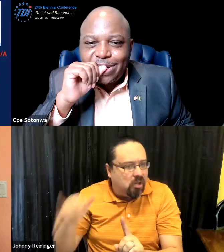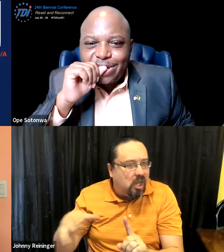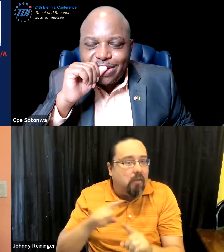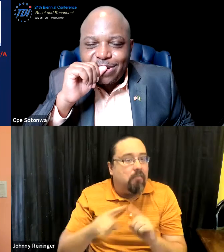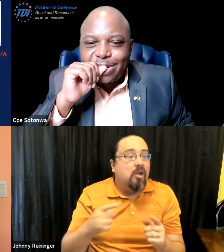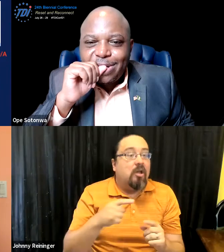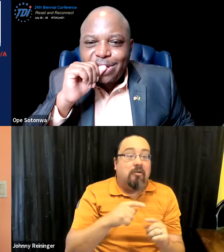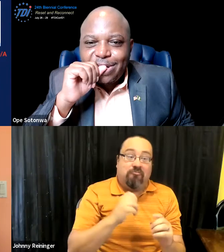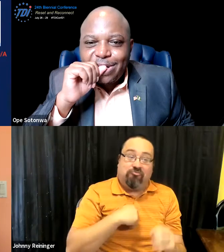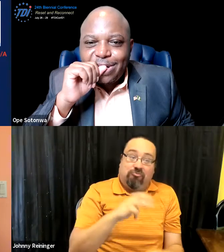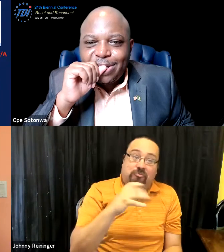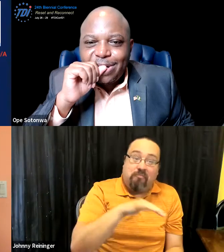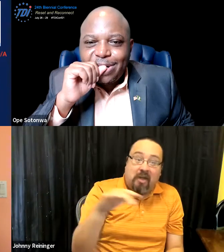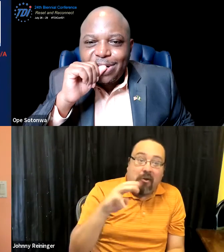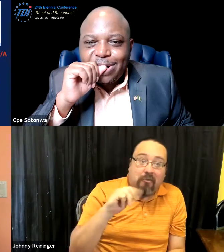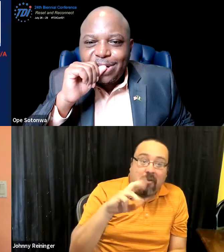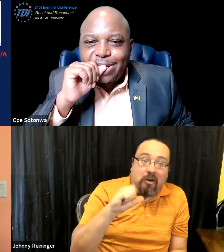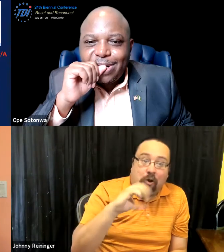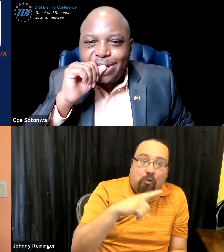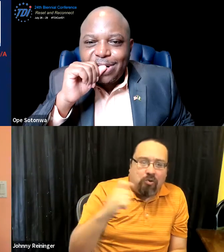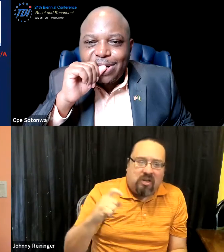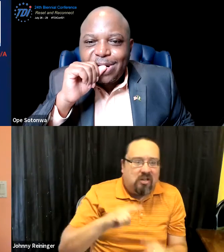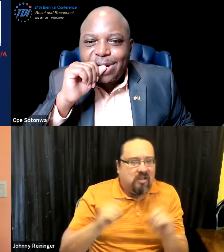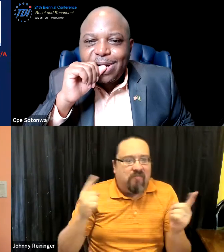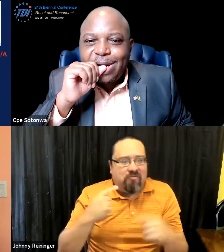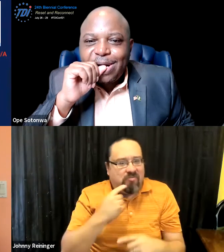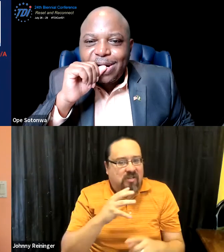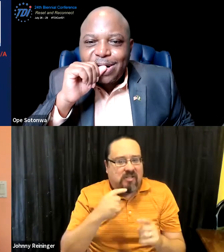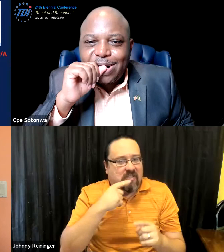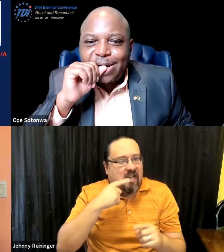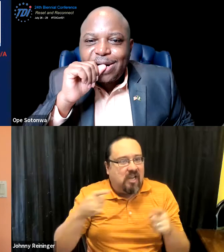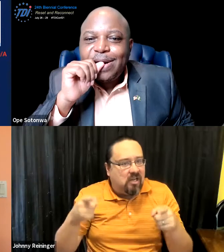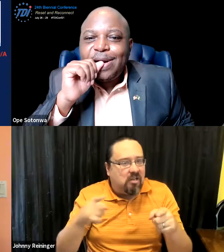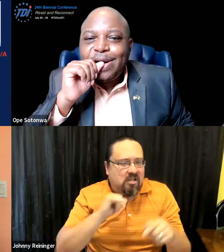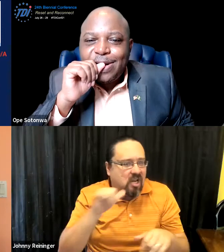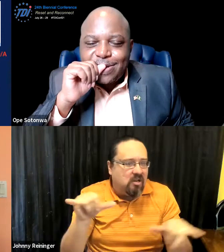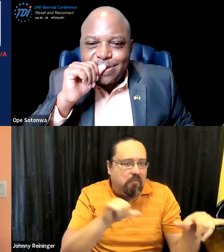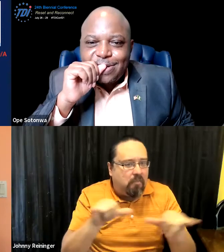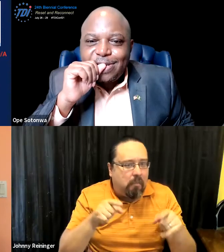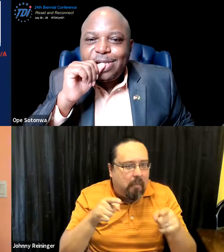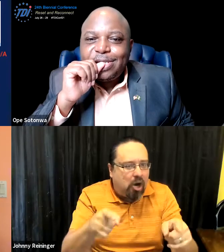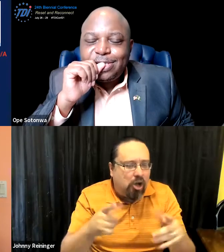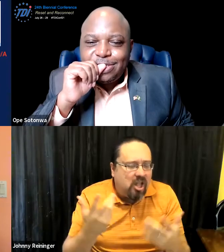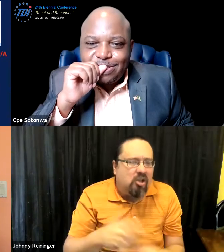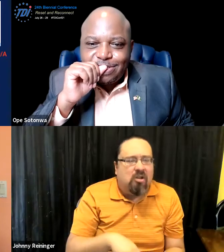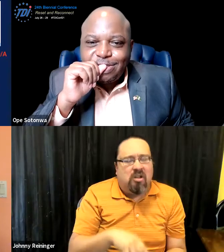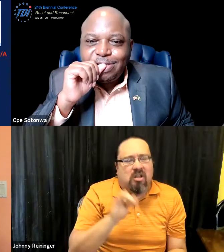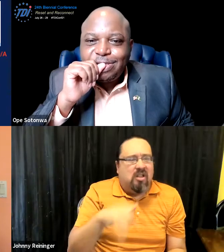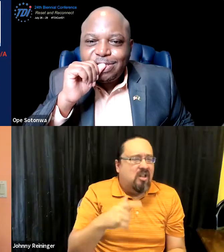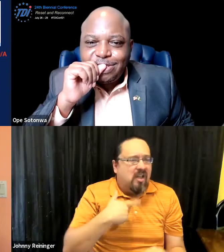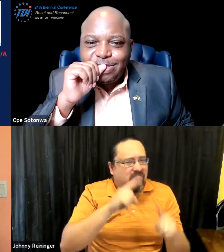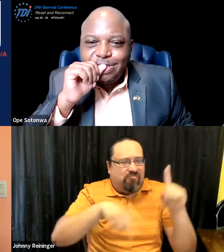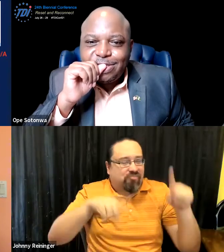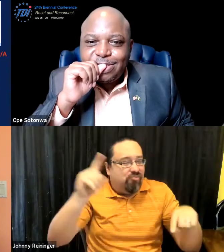Mavoski, in the English language, it may translate it to that, but I maybe pronounced it differently and I said